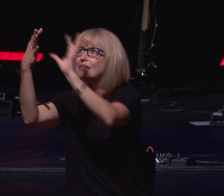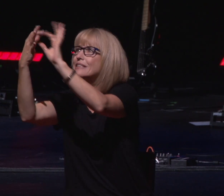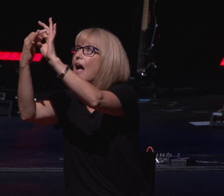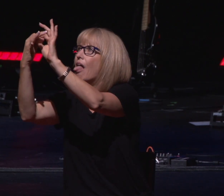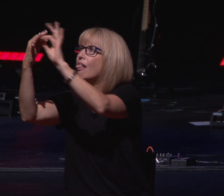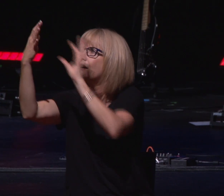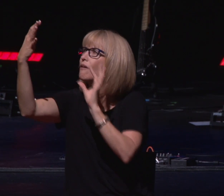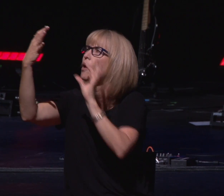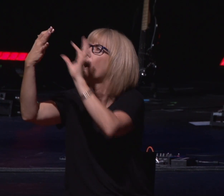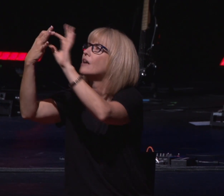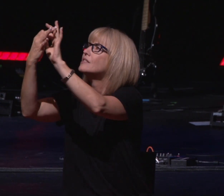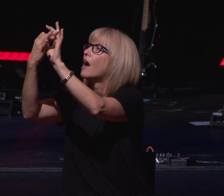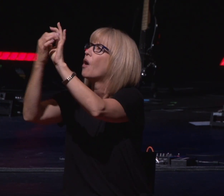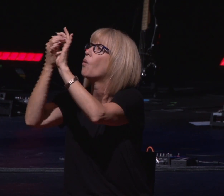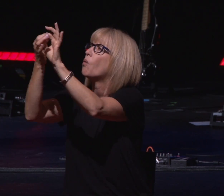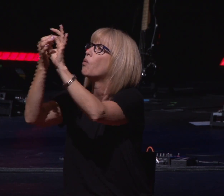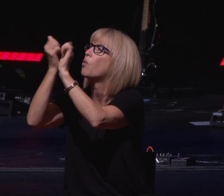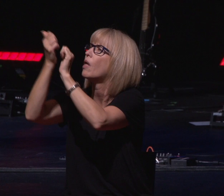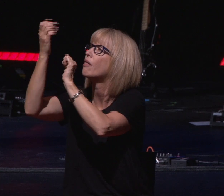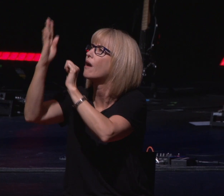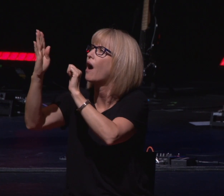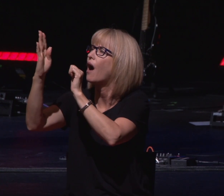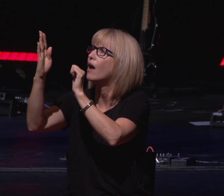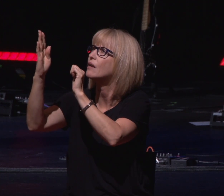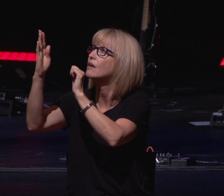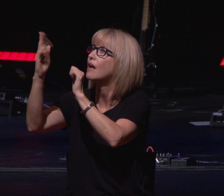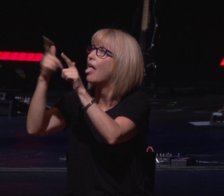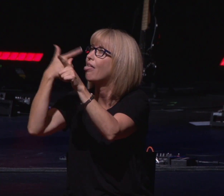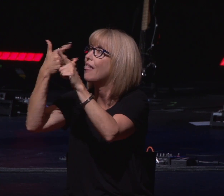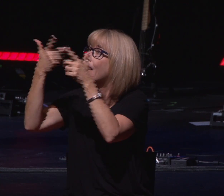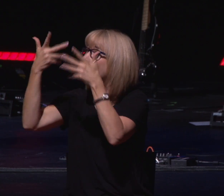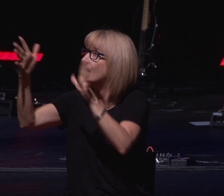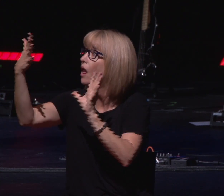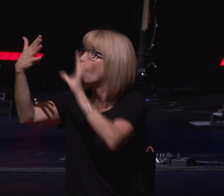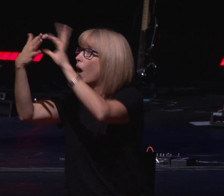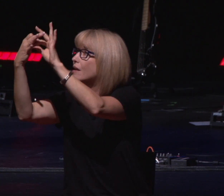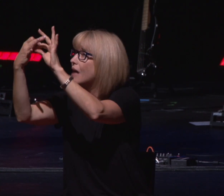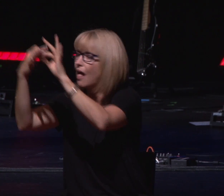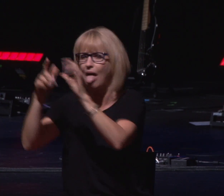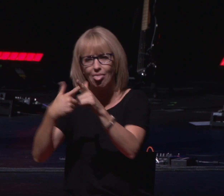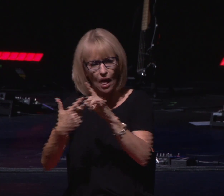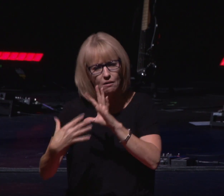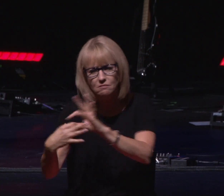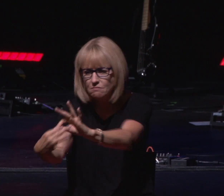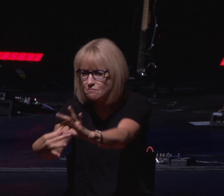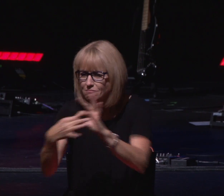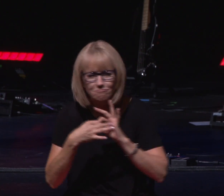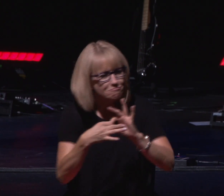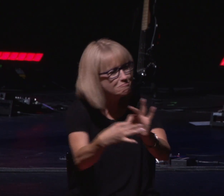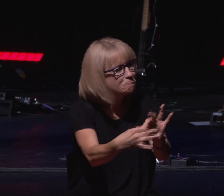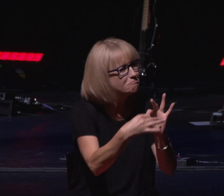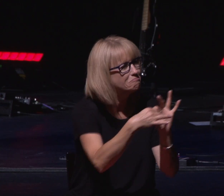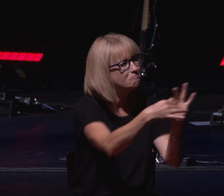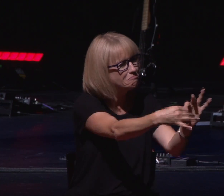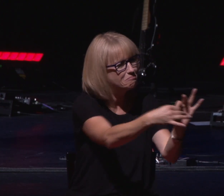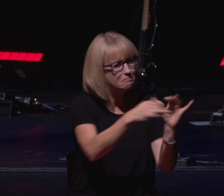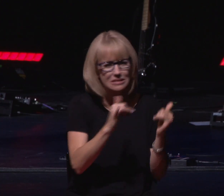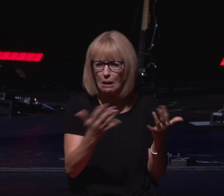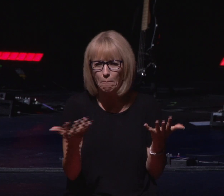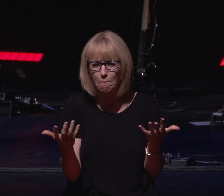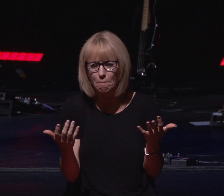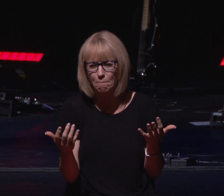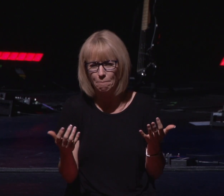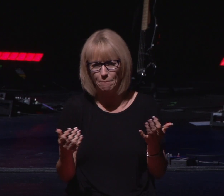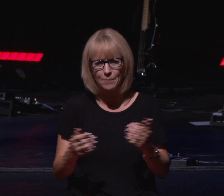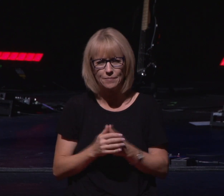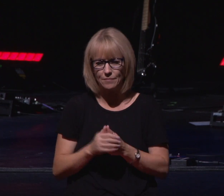First we're reconciled to God, and then we are reconciled to each other. When we do that, then the hostility leaves. Next verse, verse 17, says,